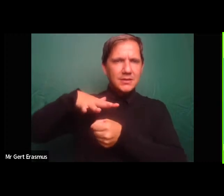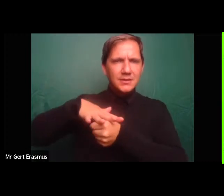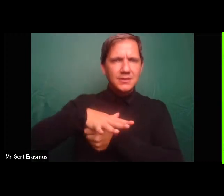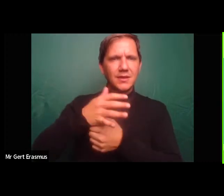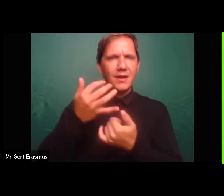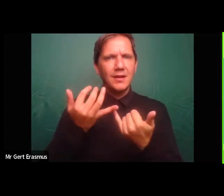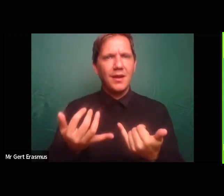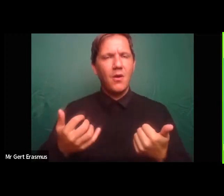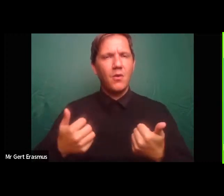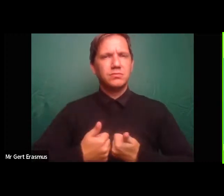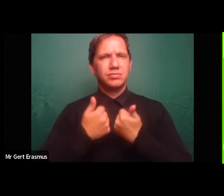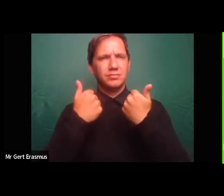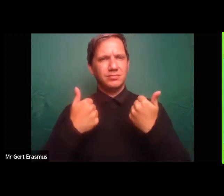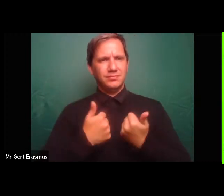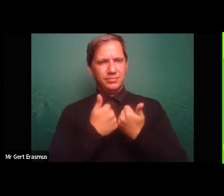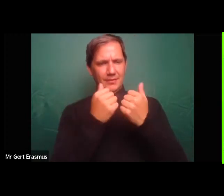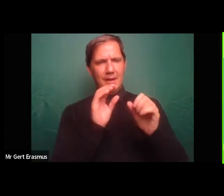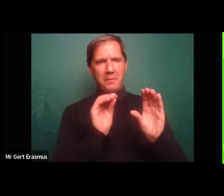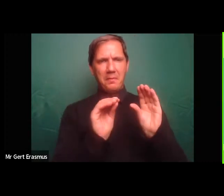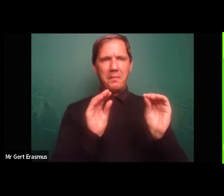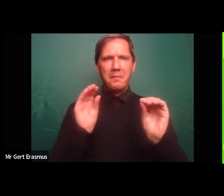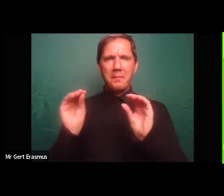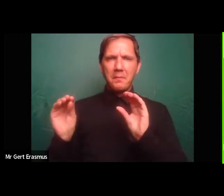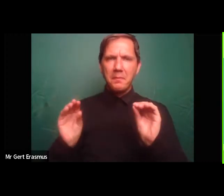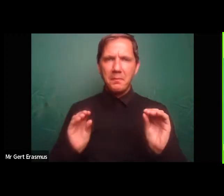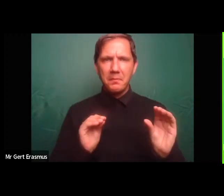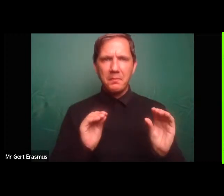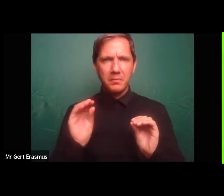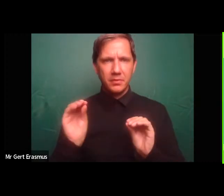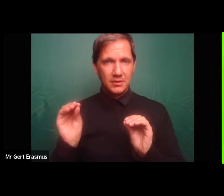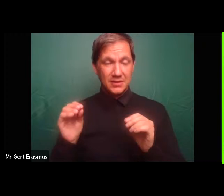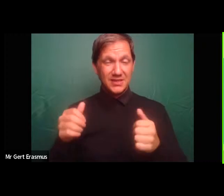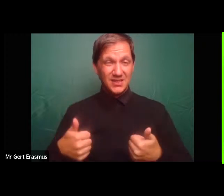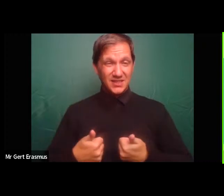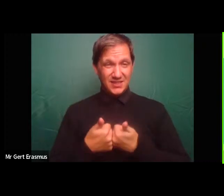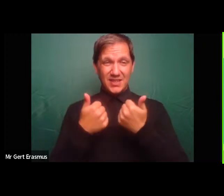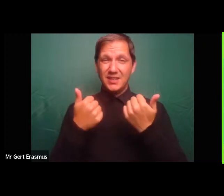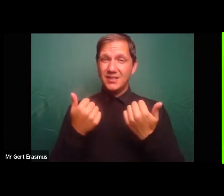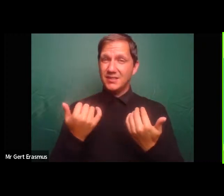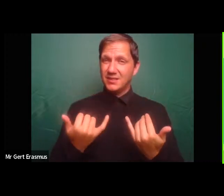are clearly issues that